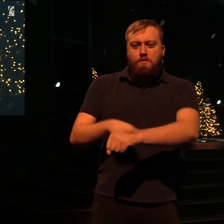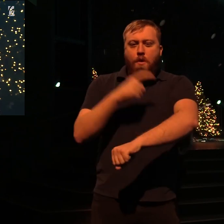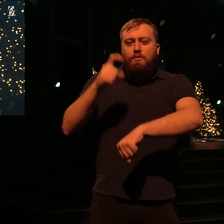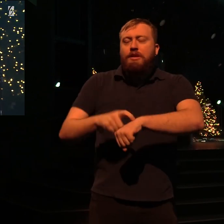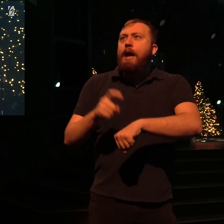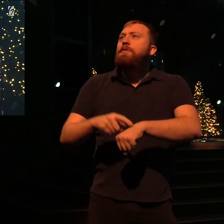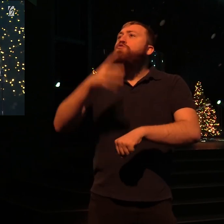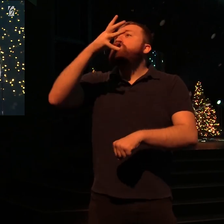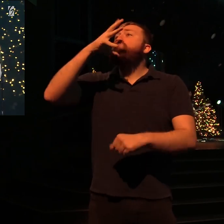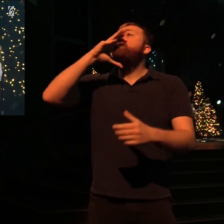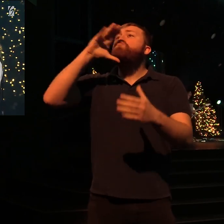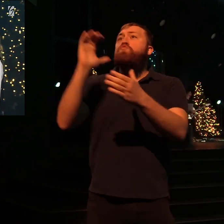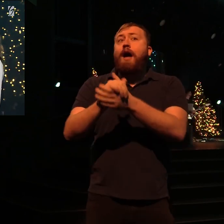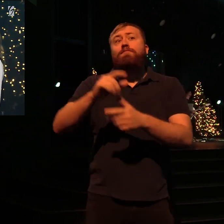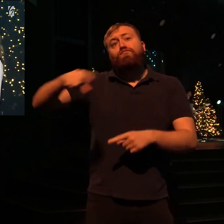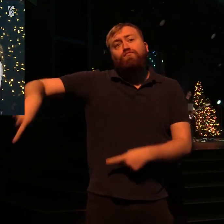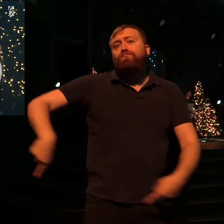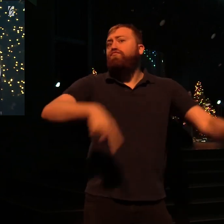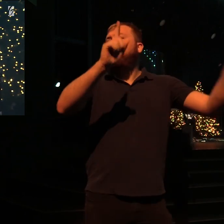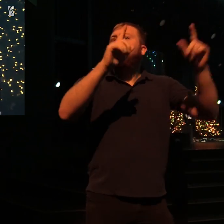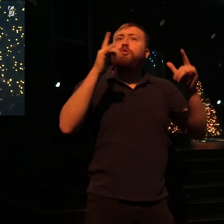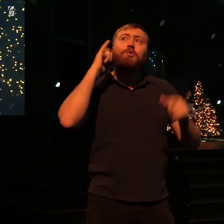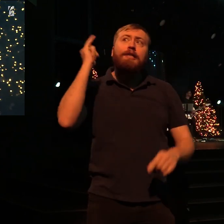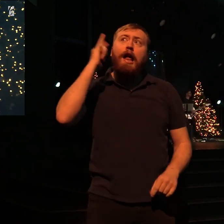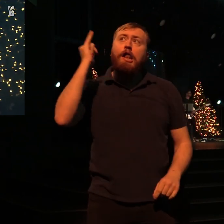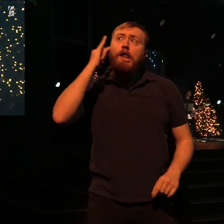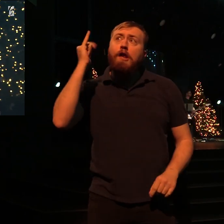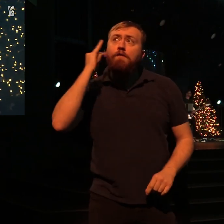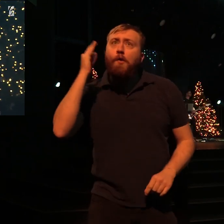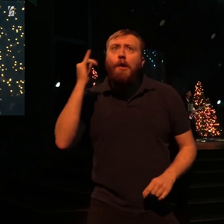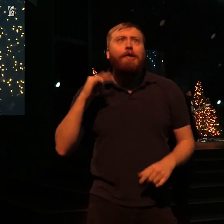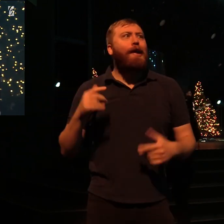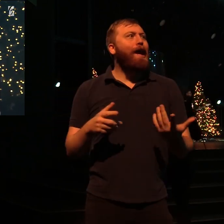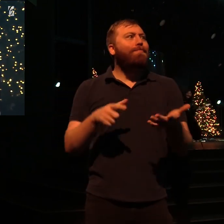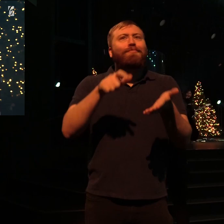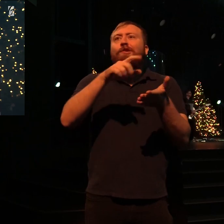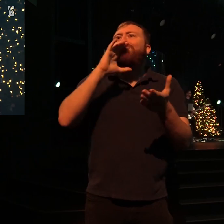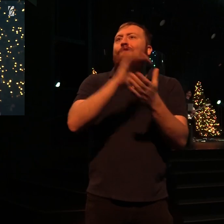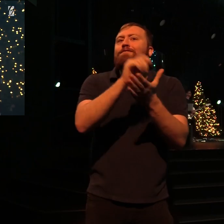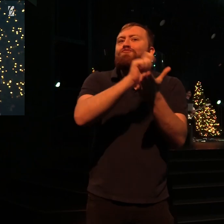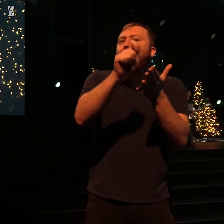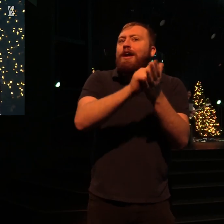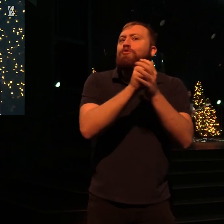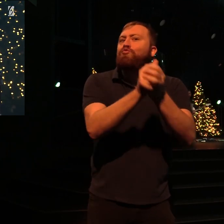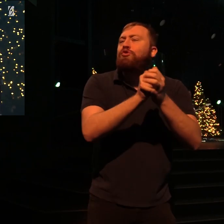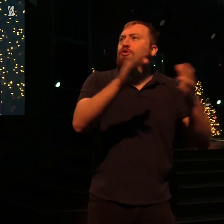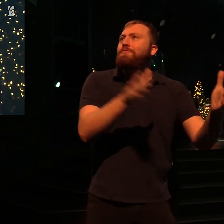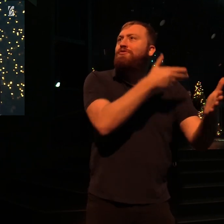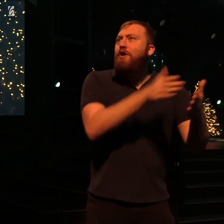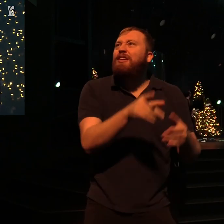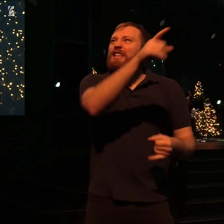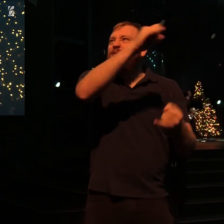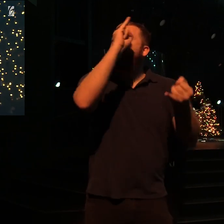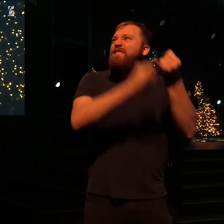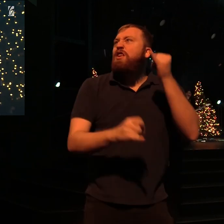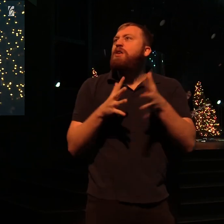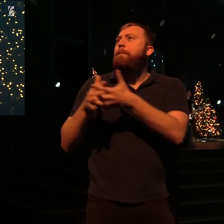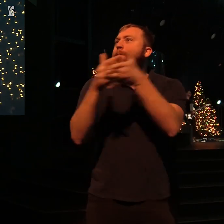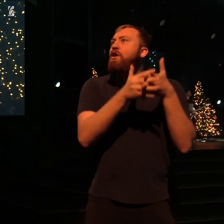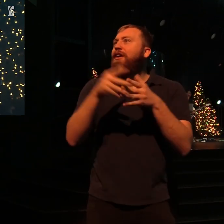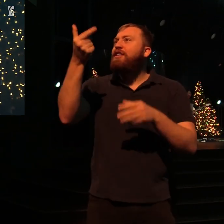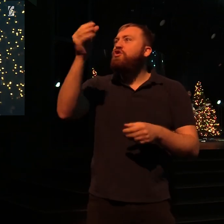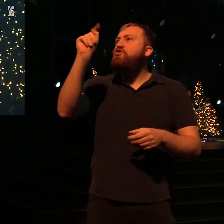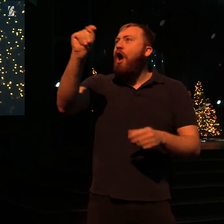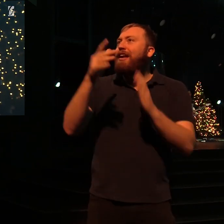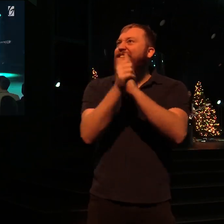in California. He writes and leads worship songs. They were a finalist on America's Got Talent, but they're here to lead us, and he's here to lead us in worship